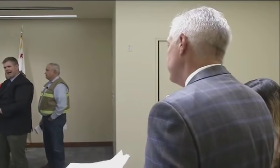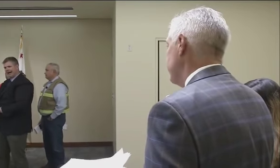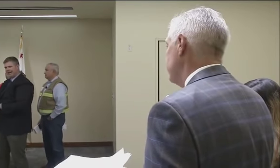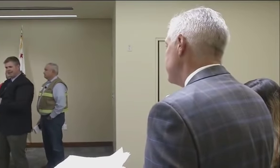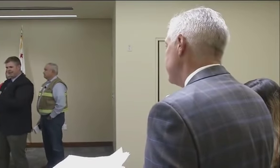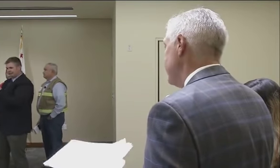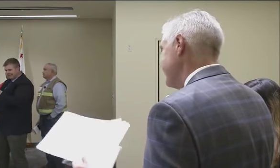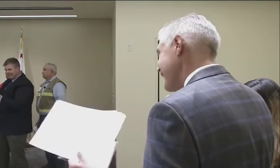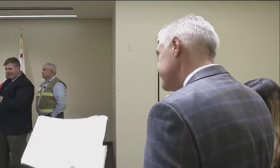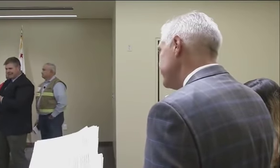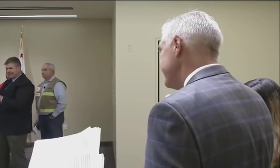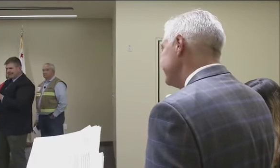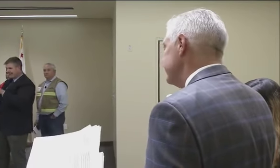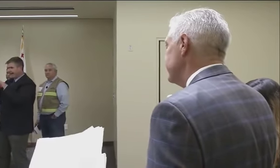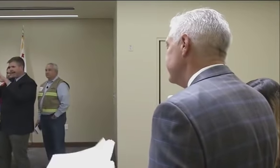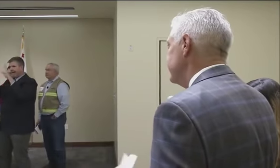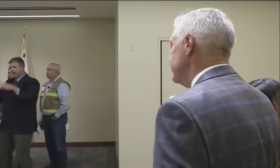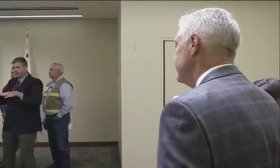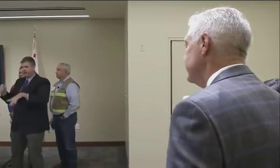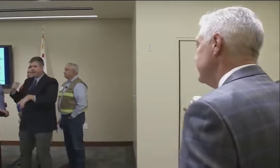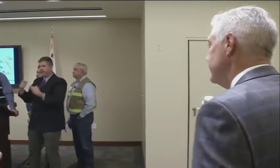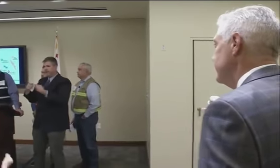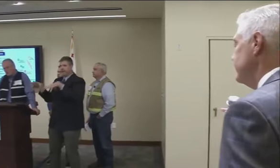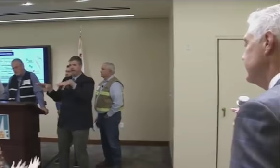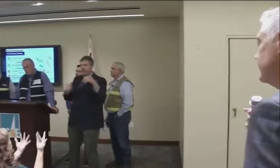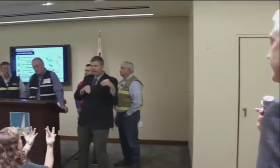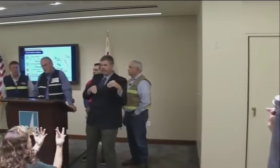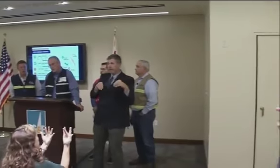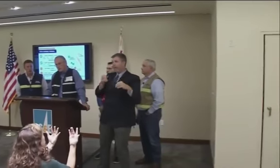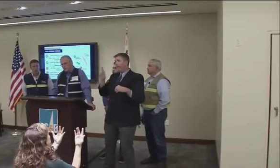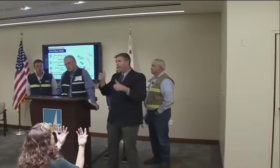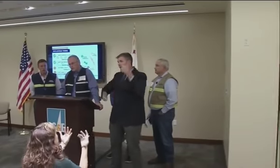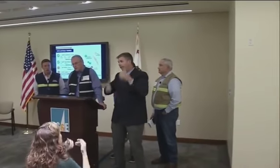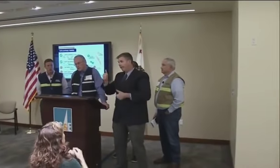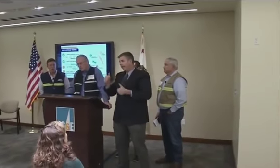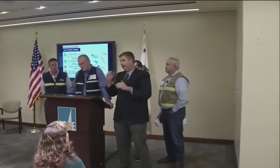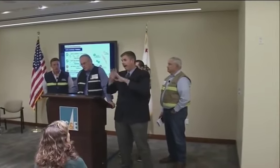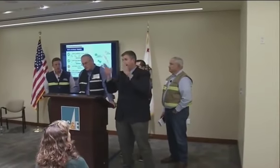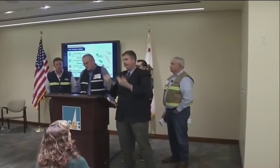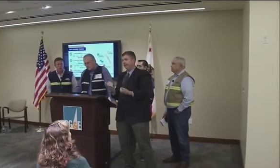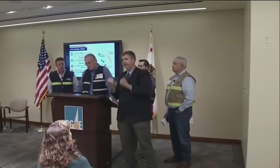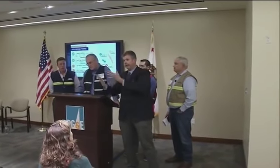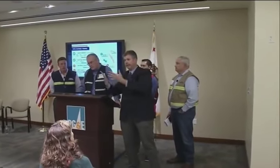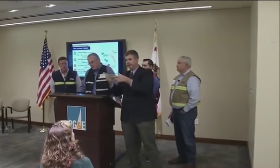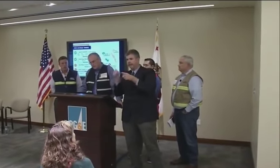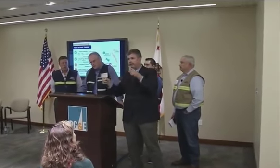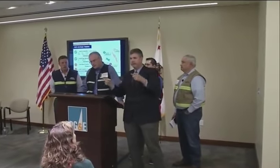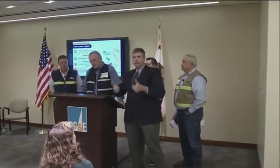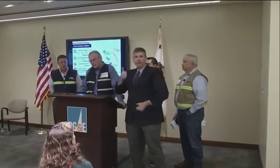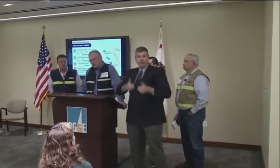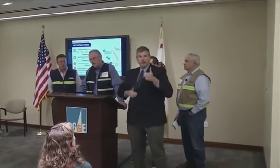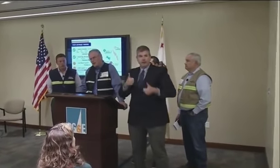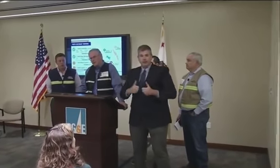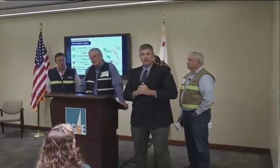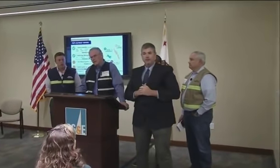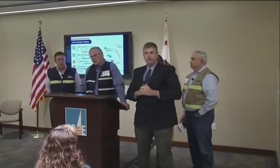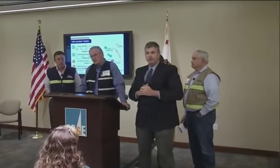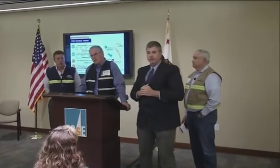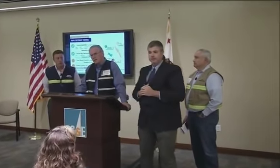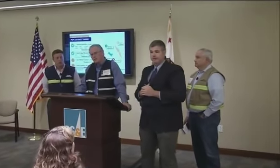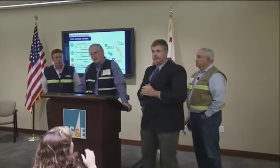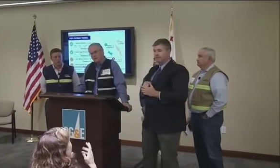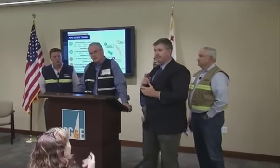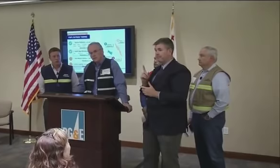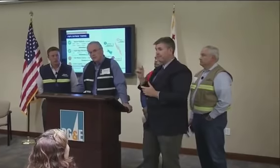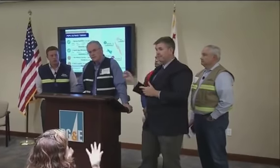going up in flames? How did we get here? It's a stark choice, but that is the choice. You know, the fire risk has